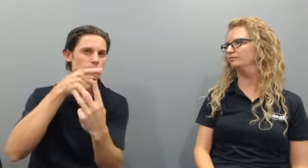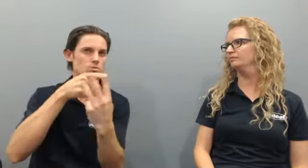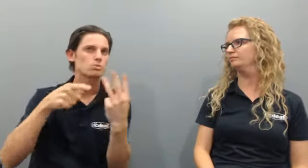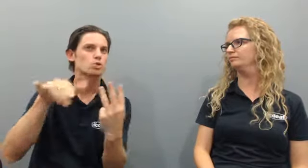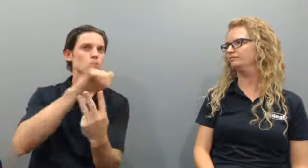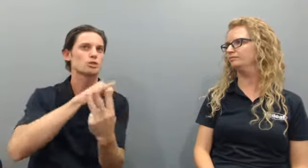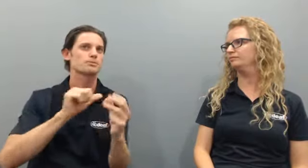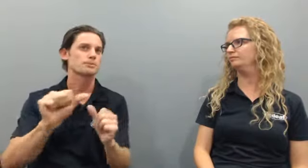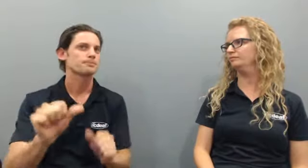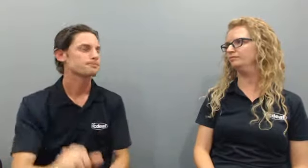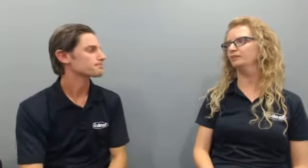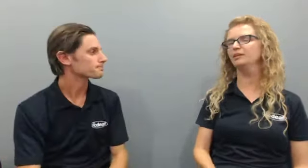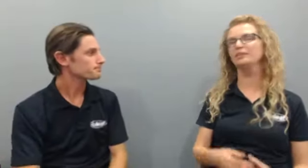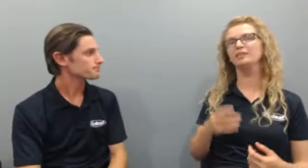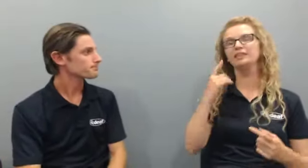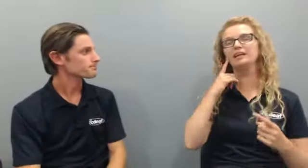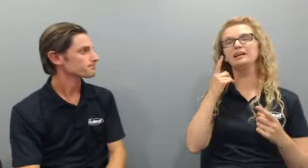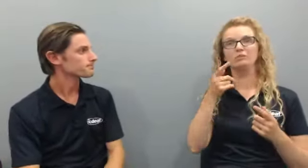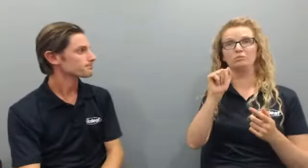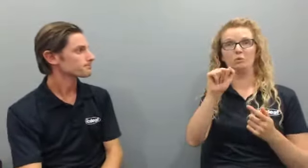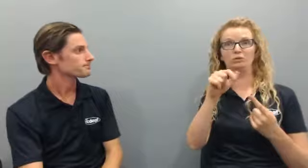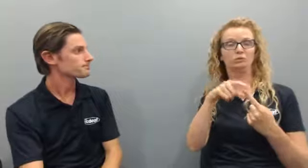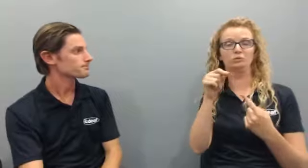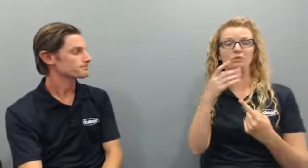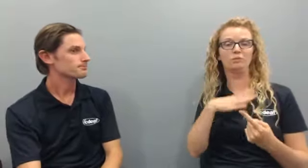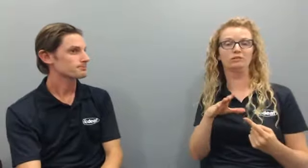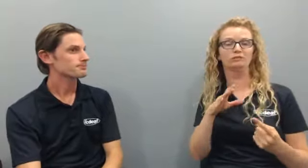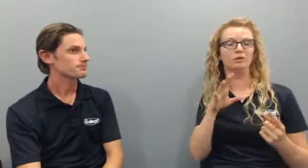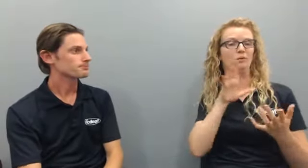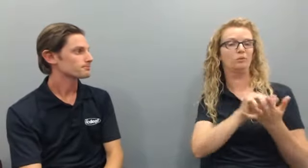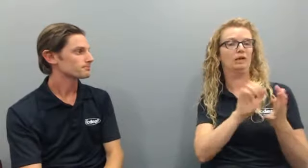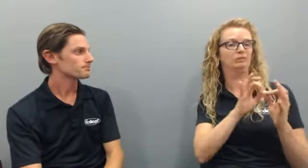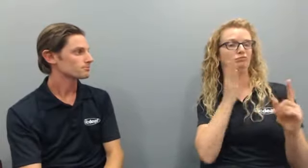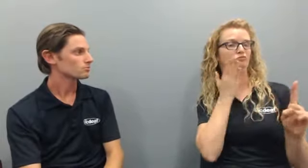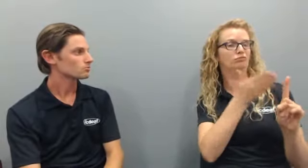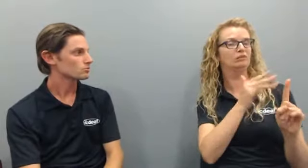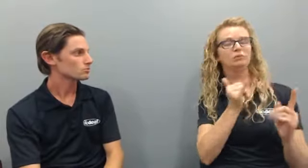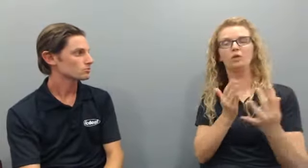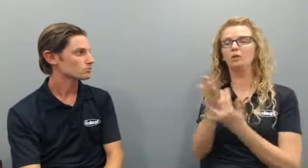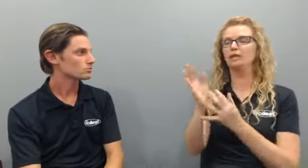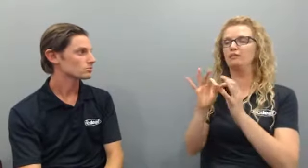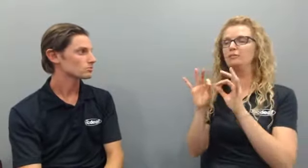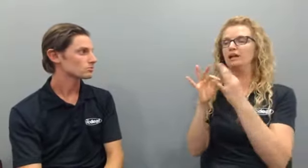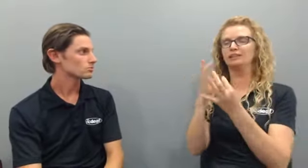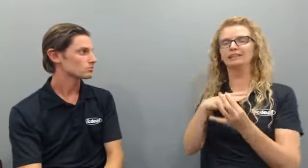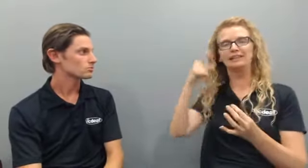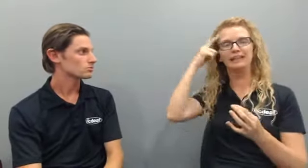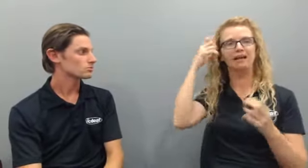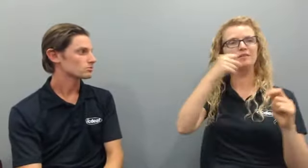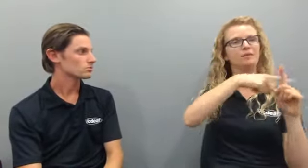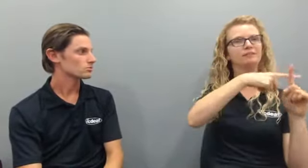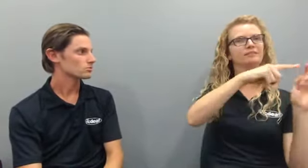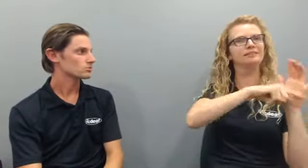implications on yourself and interpreting, so it's best to really consider your needs. if you want to book interpreters directly or